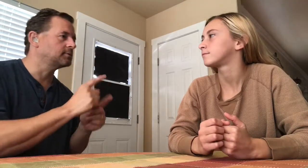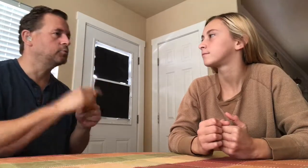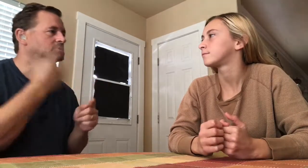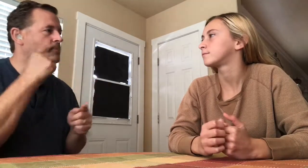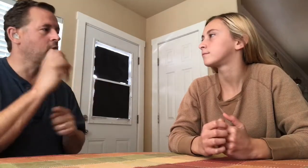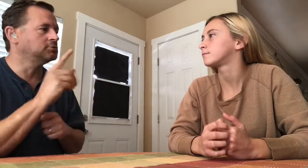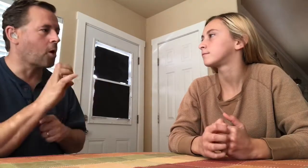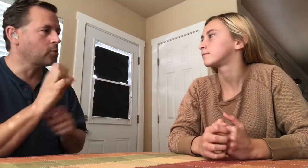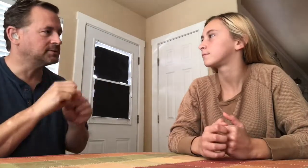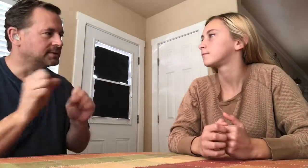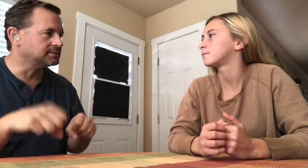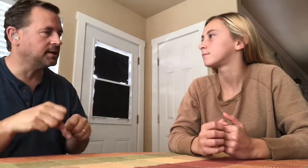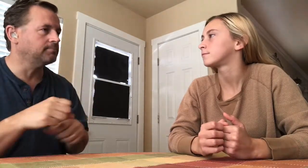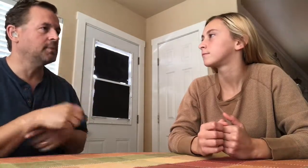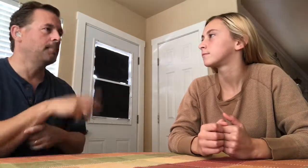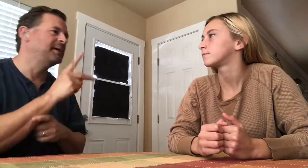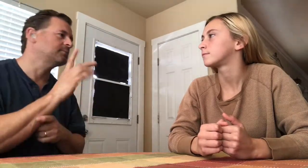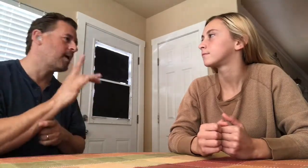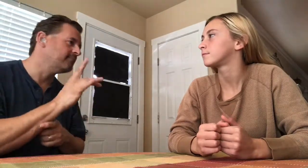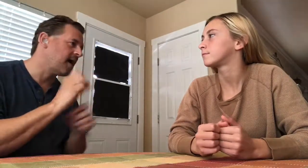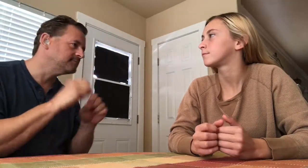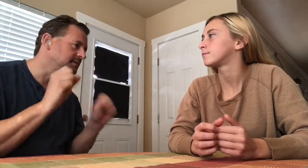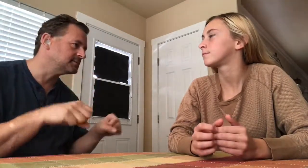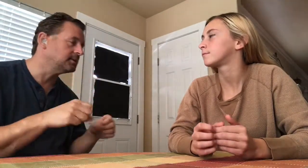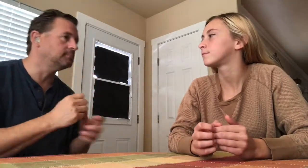to Smart Zone system, P25 system.